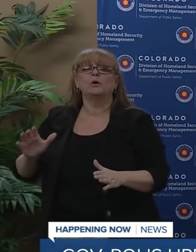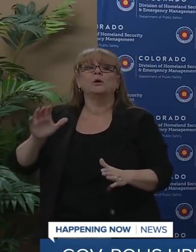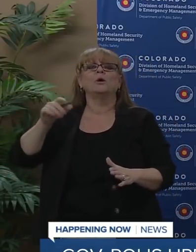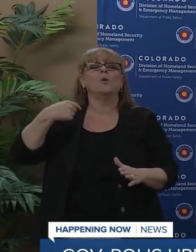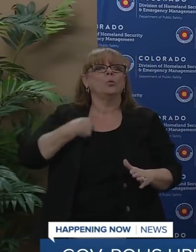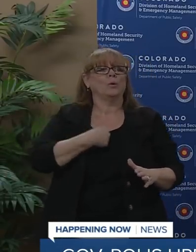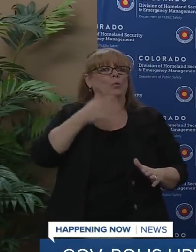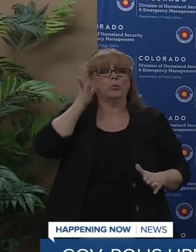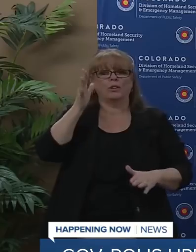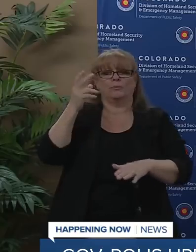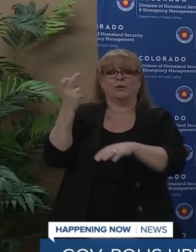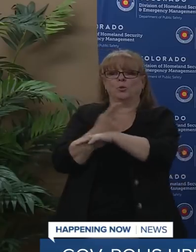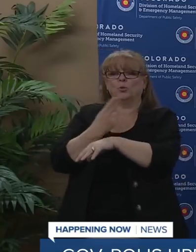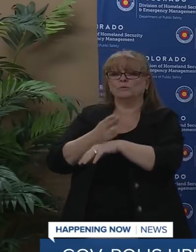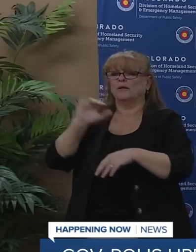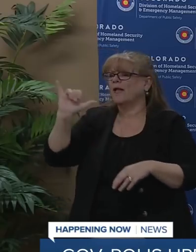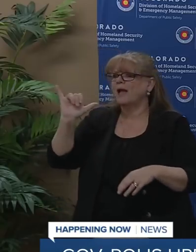mask.